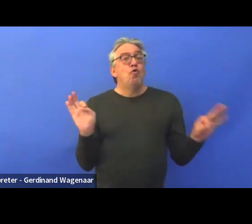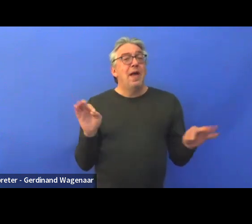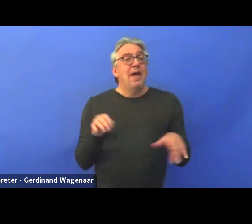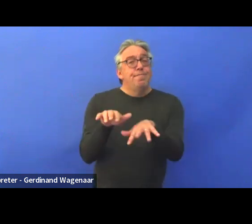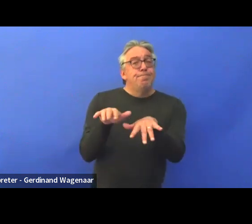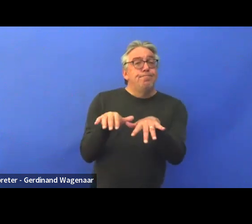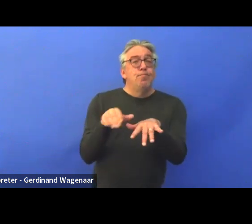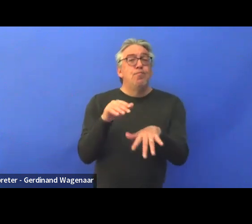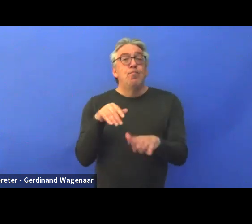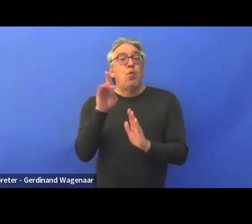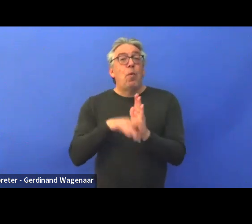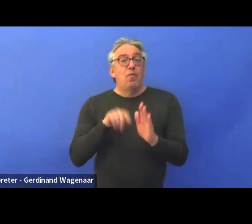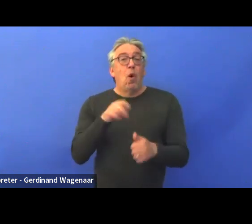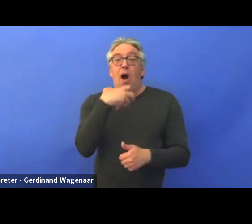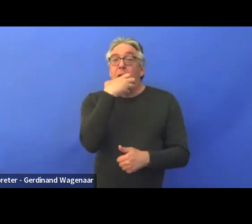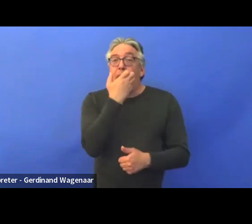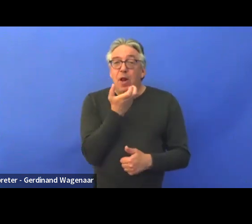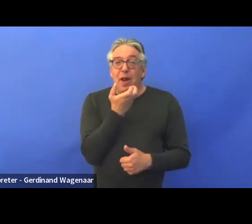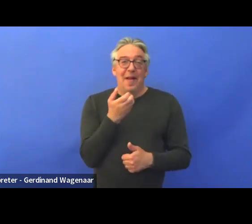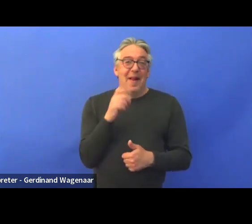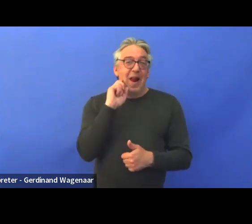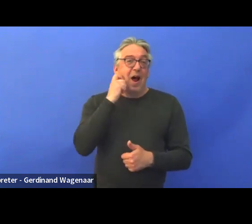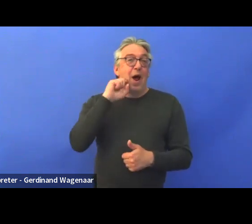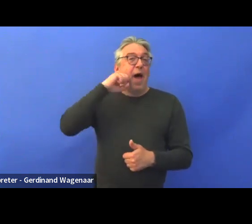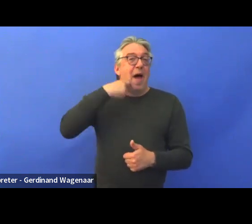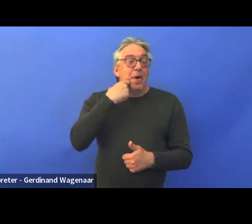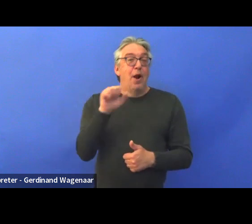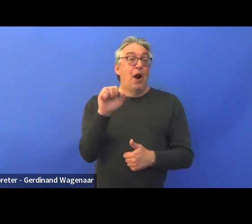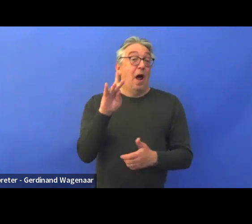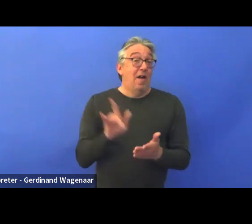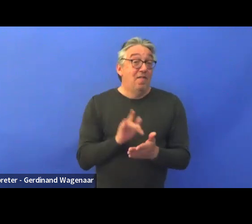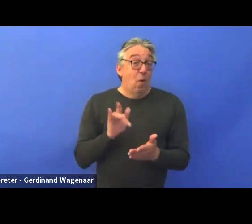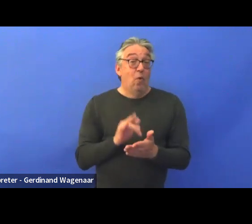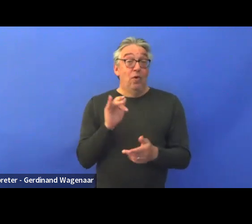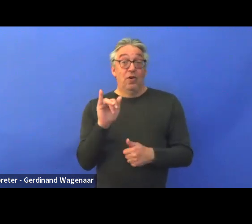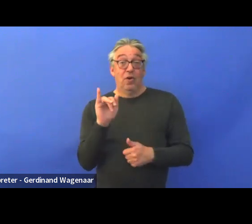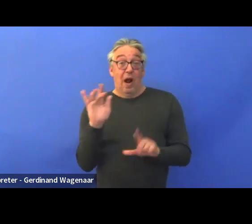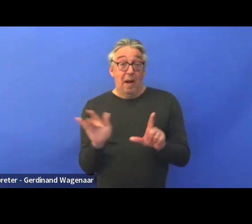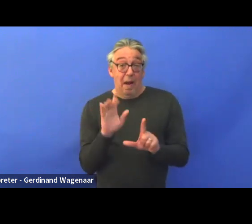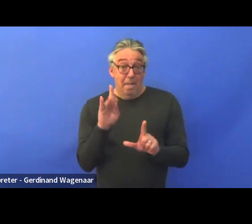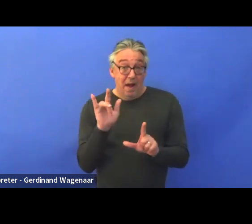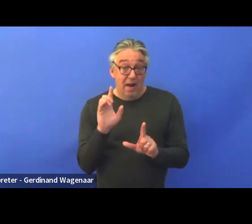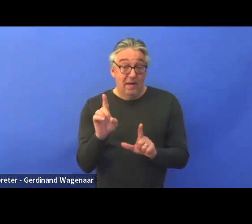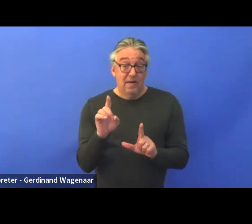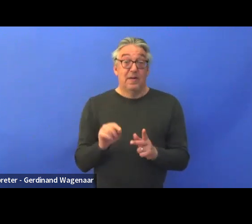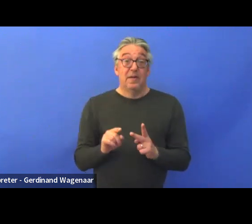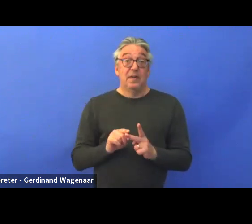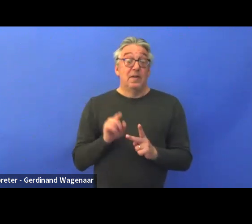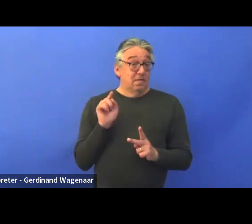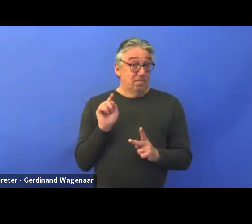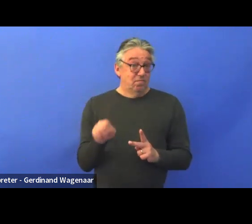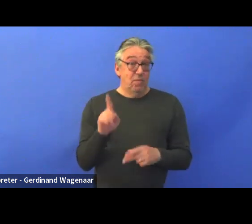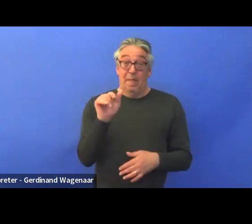on the Apple Mac and on iPad and iPhone too, this also has the ability to